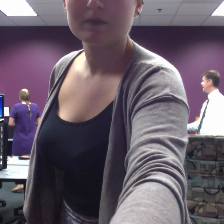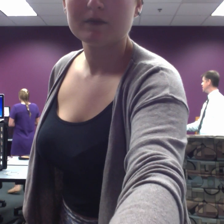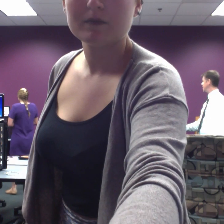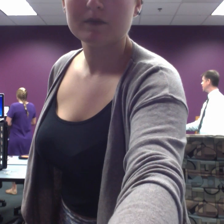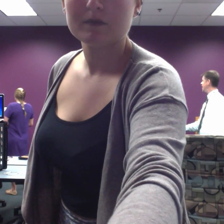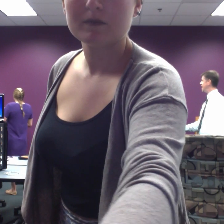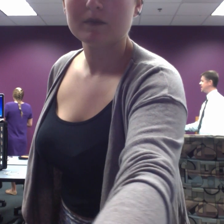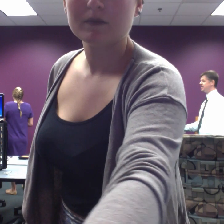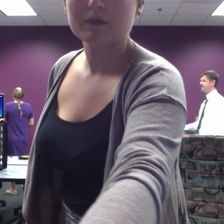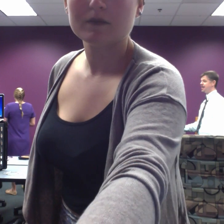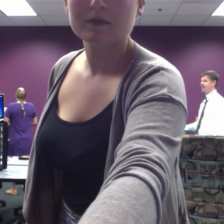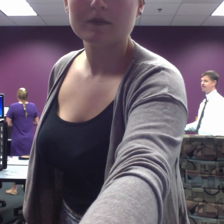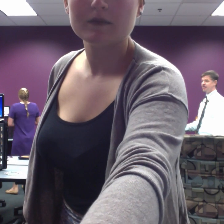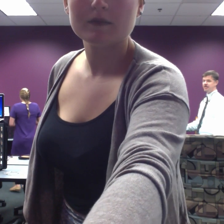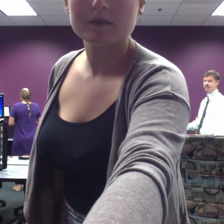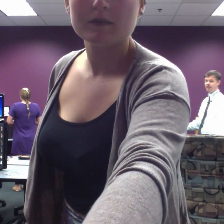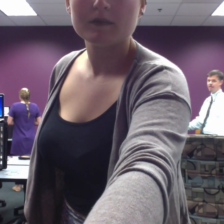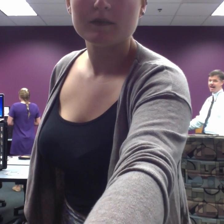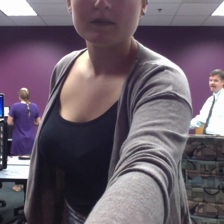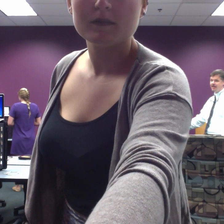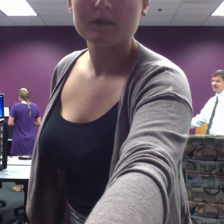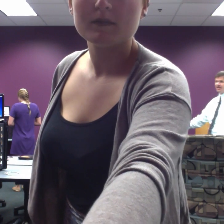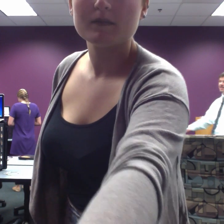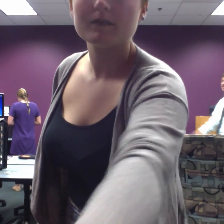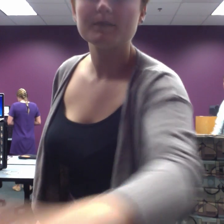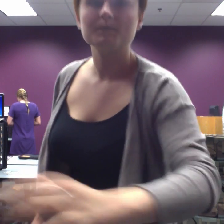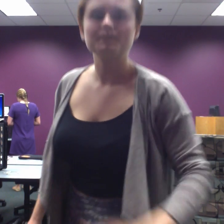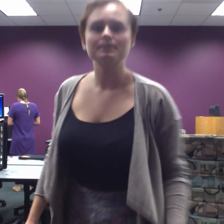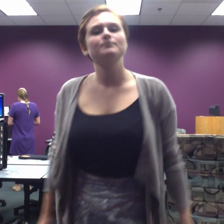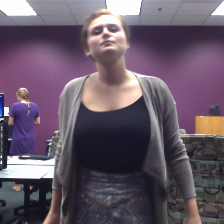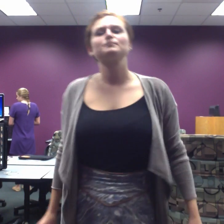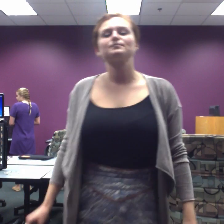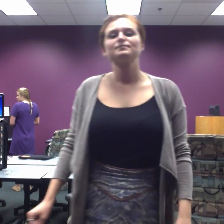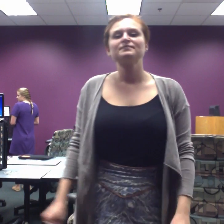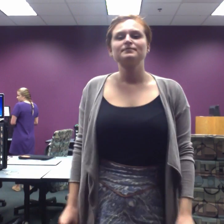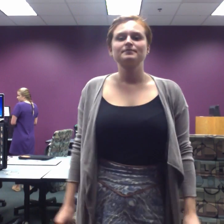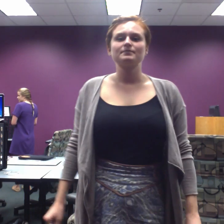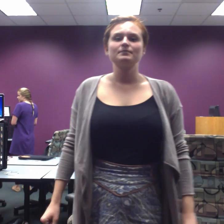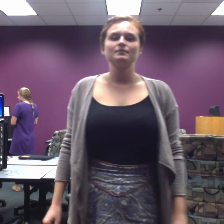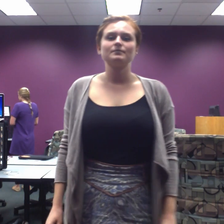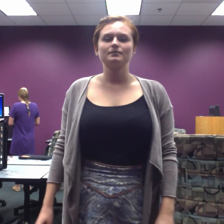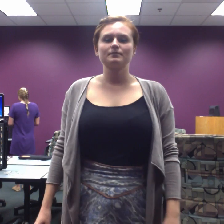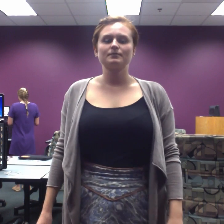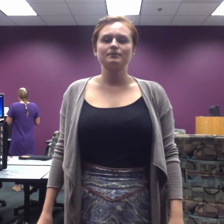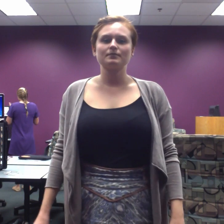frame. Your little green light should be on for those of you who are Mac users. Okay, everybody ready? So here we